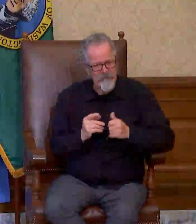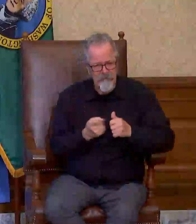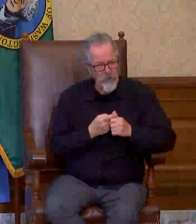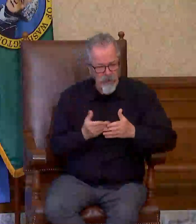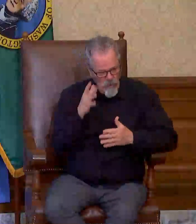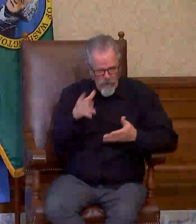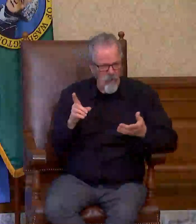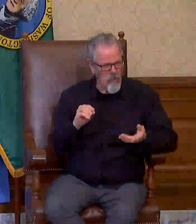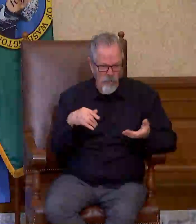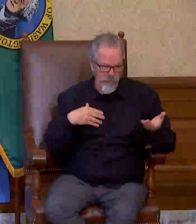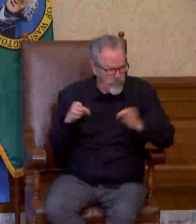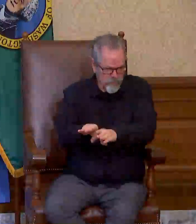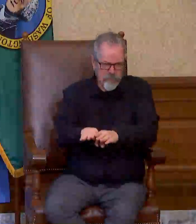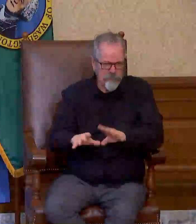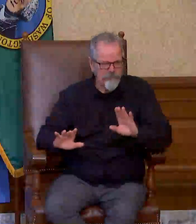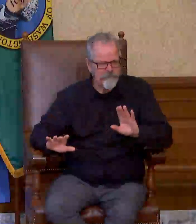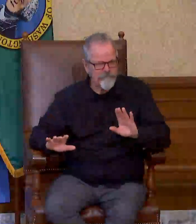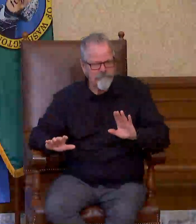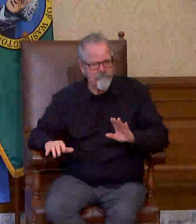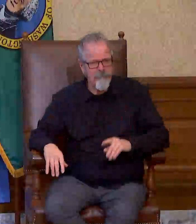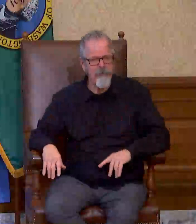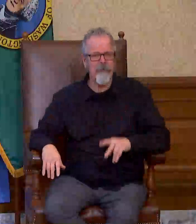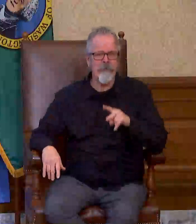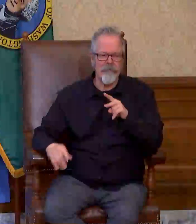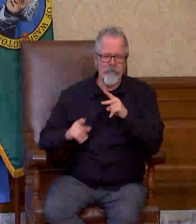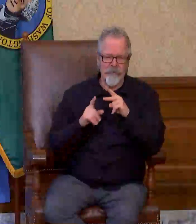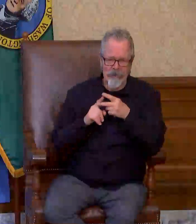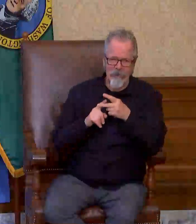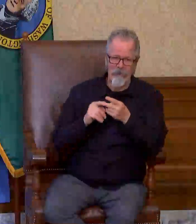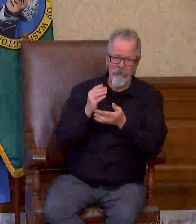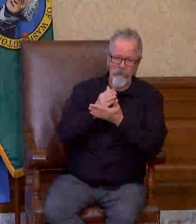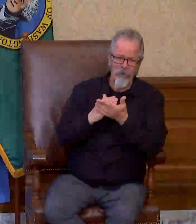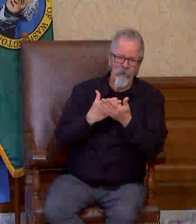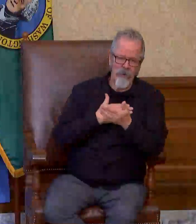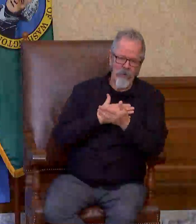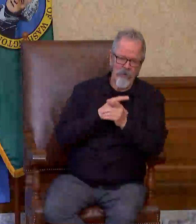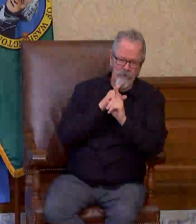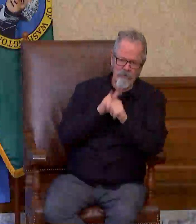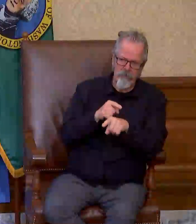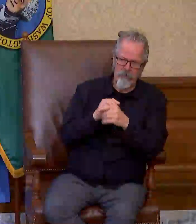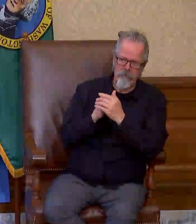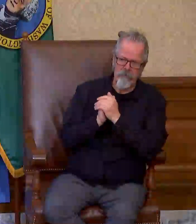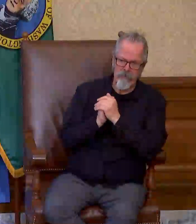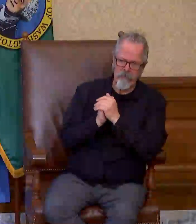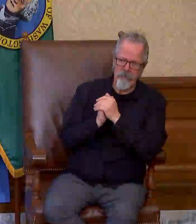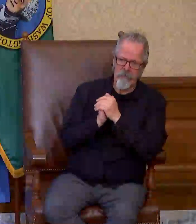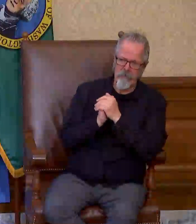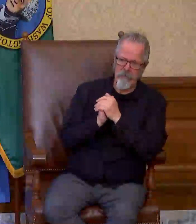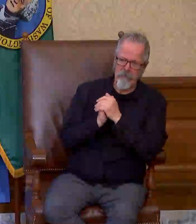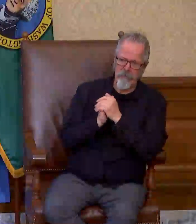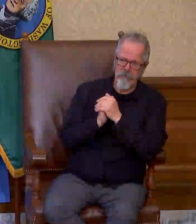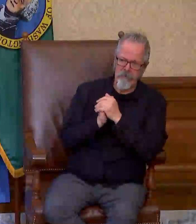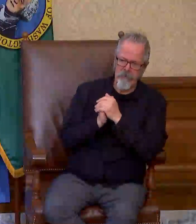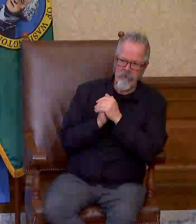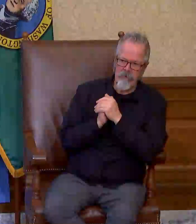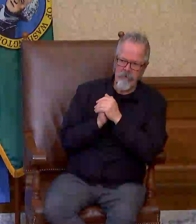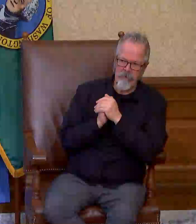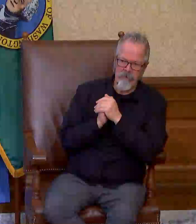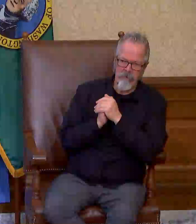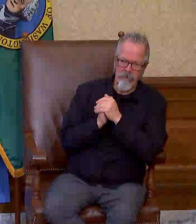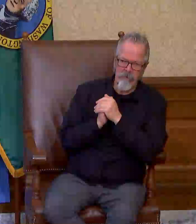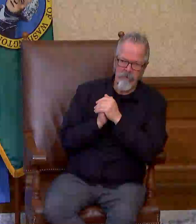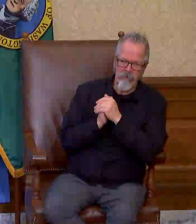I found it's much more to honor the expectation that they will do really good positive